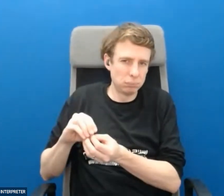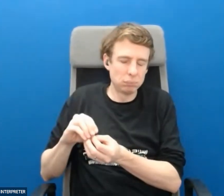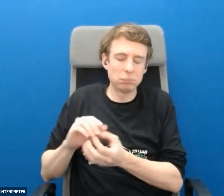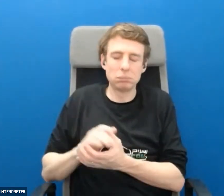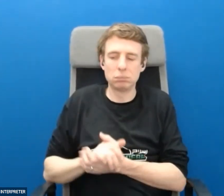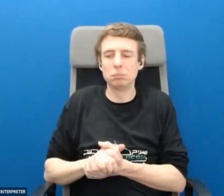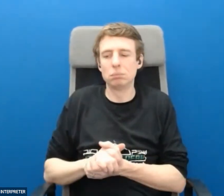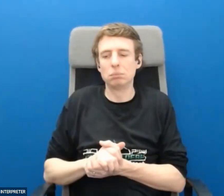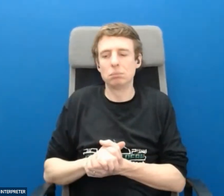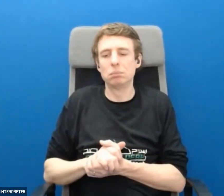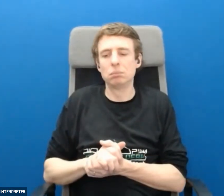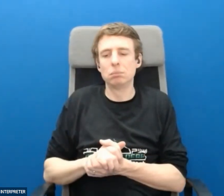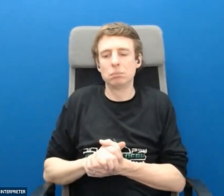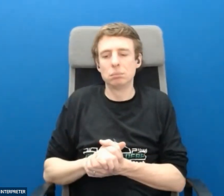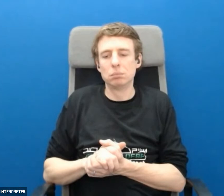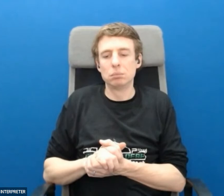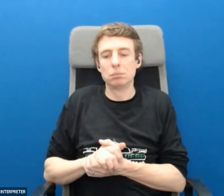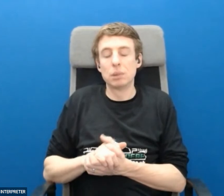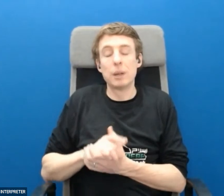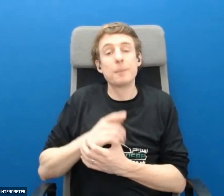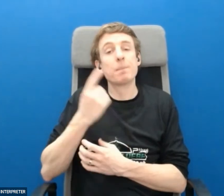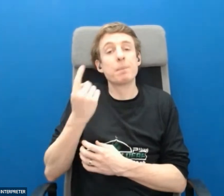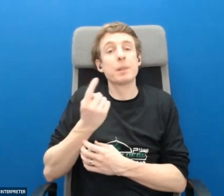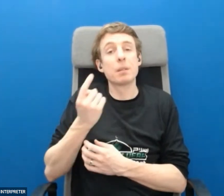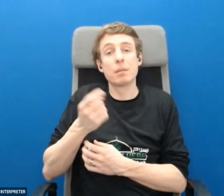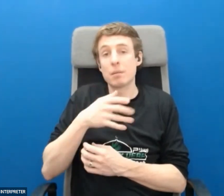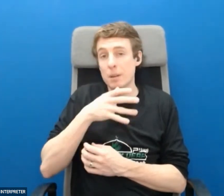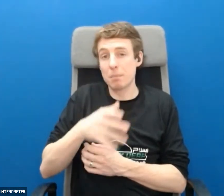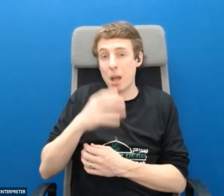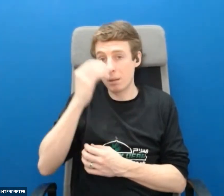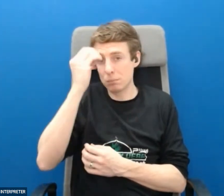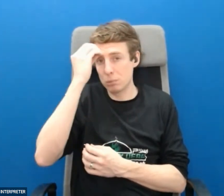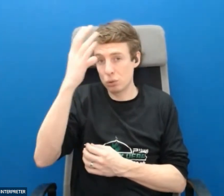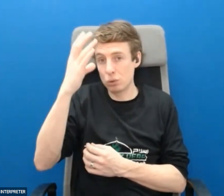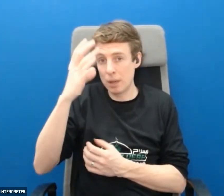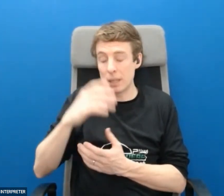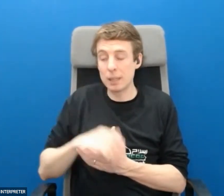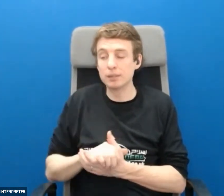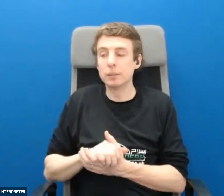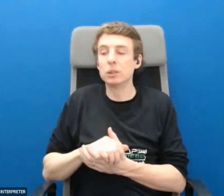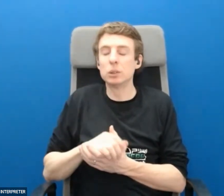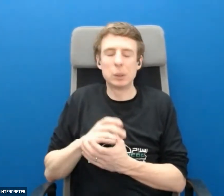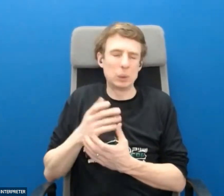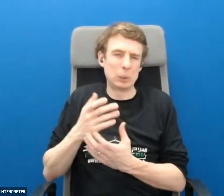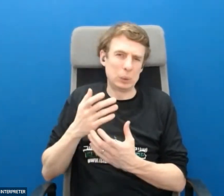highlights as relates to the sheikh and his works, is the accessibility,